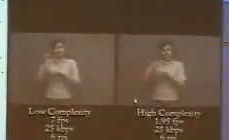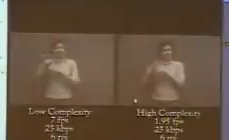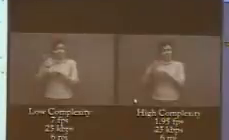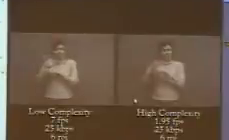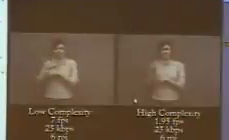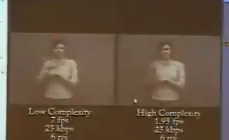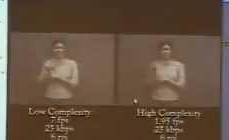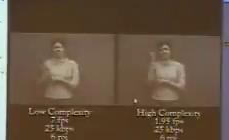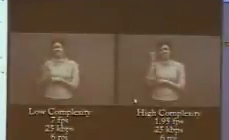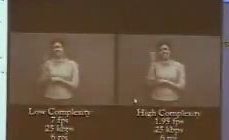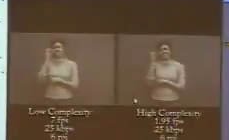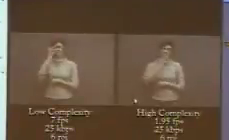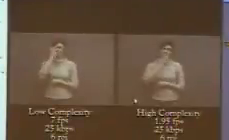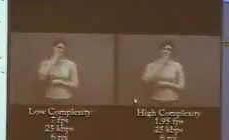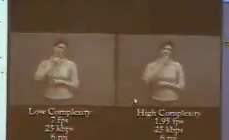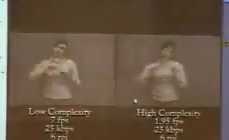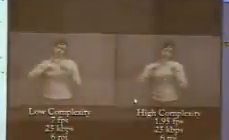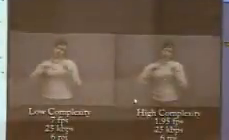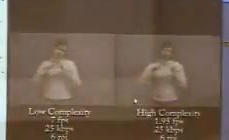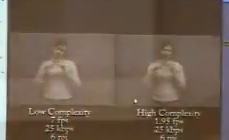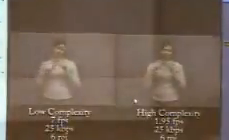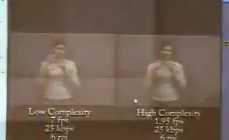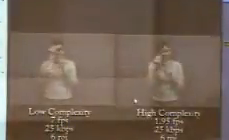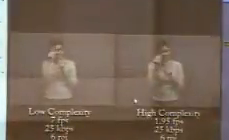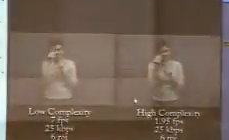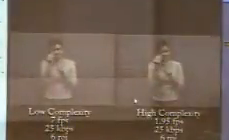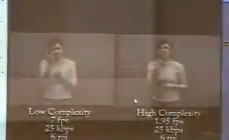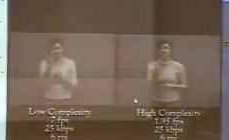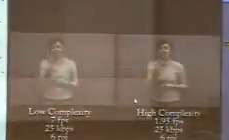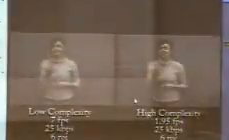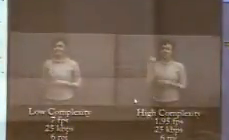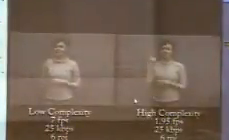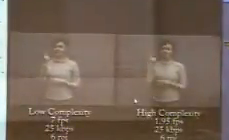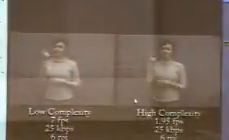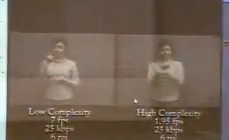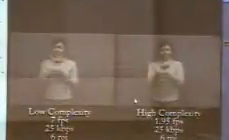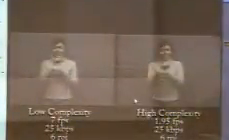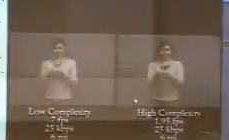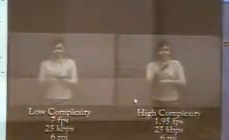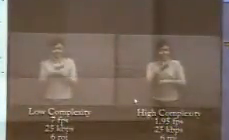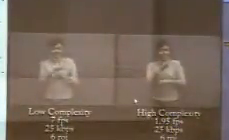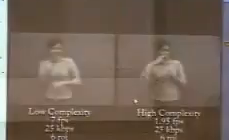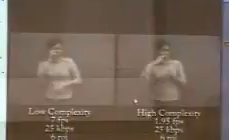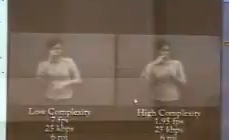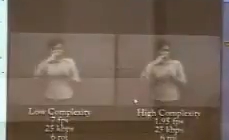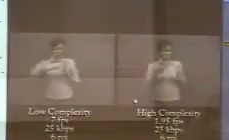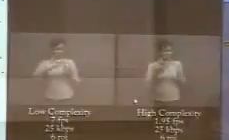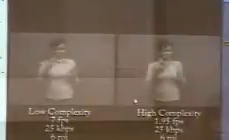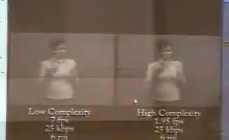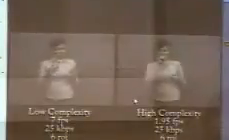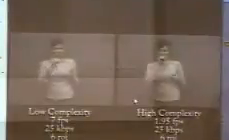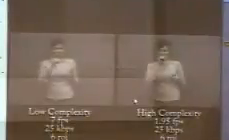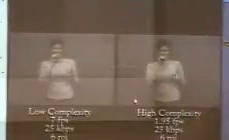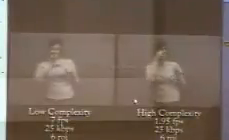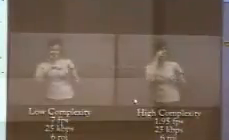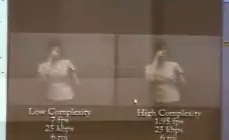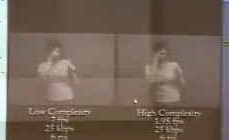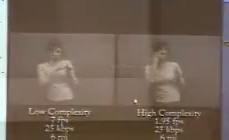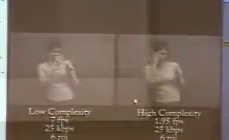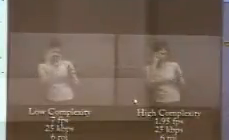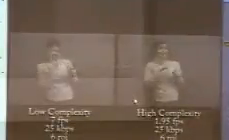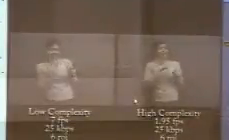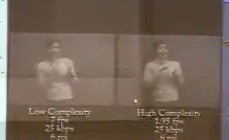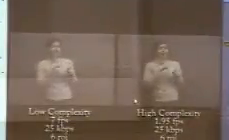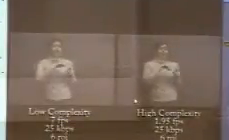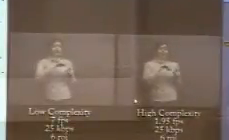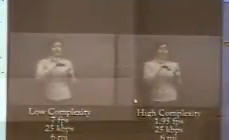is very difficult to understand because it's such a low frame rate. So we're missing a lot in there. I think somewhere in the middle of this, she's actually